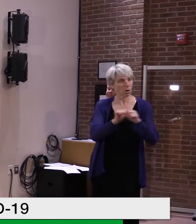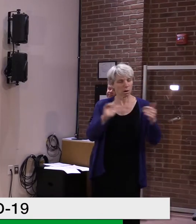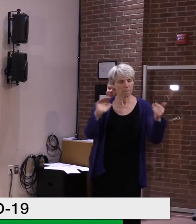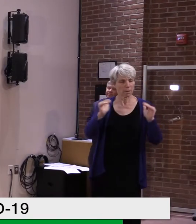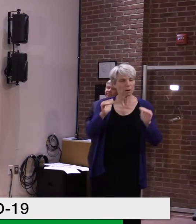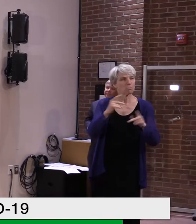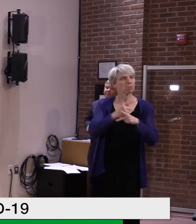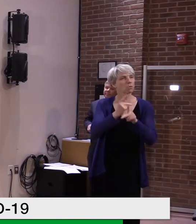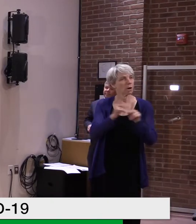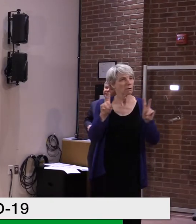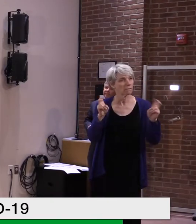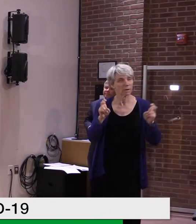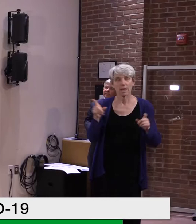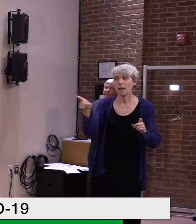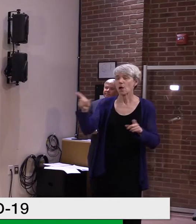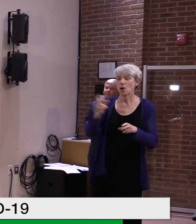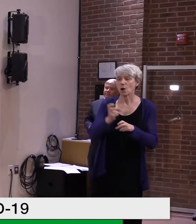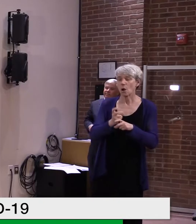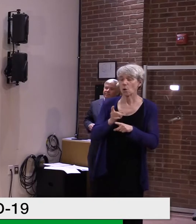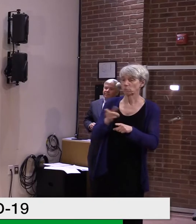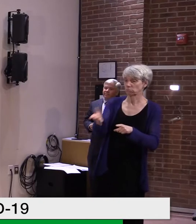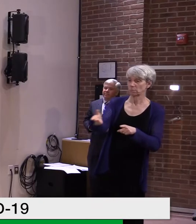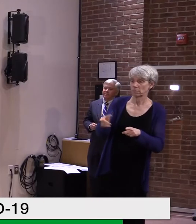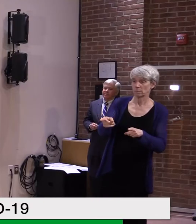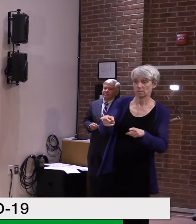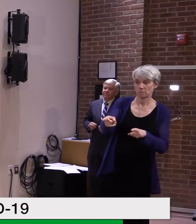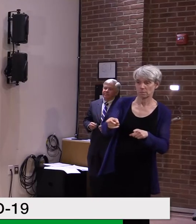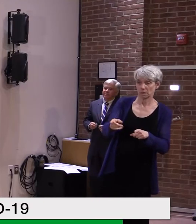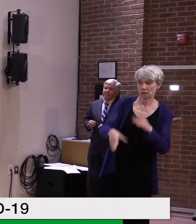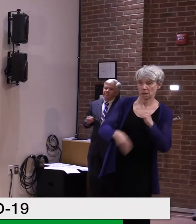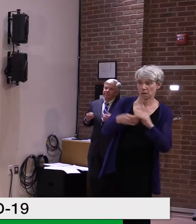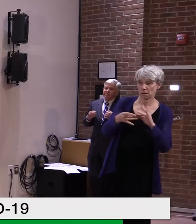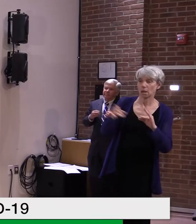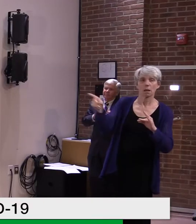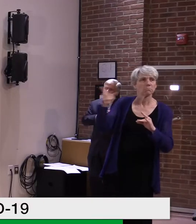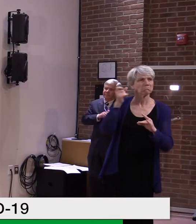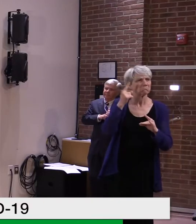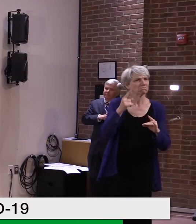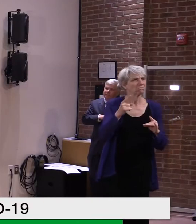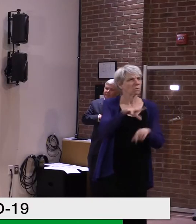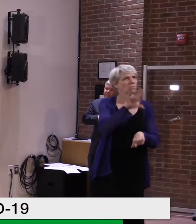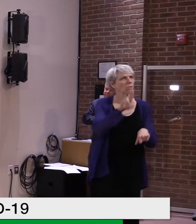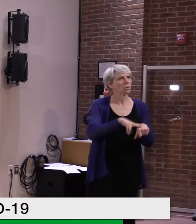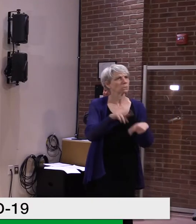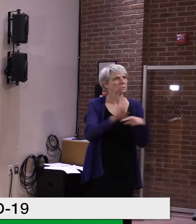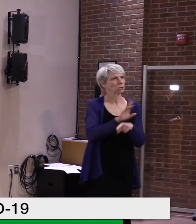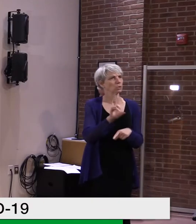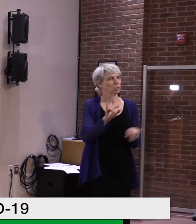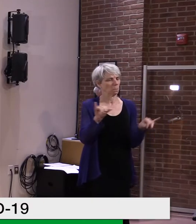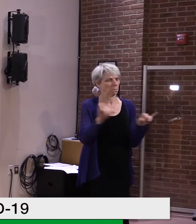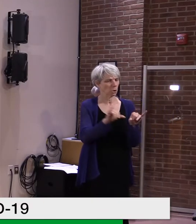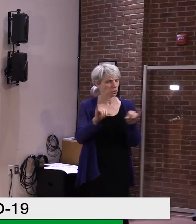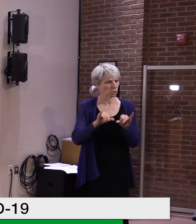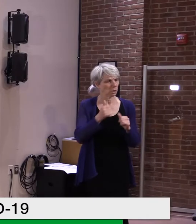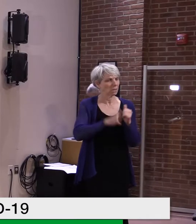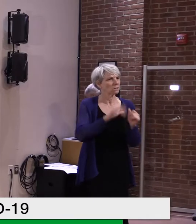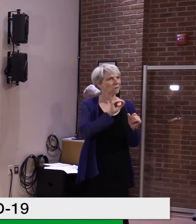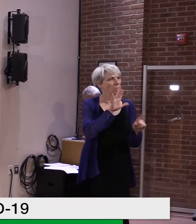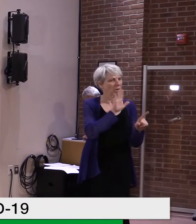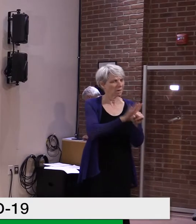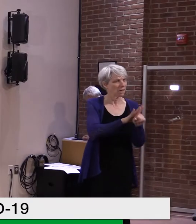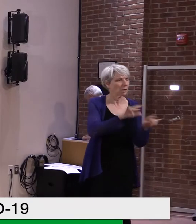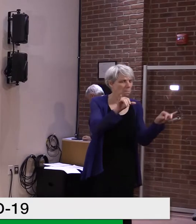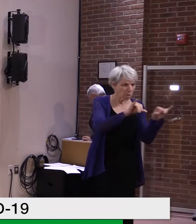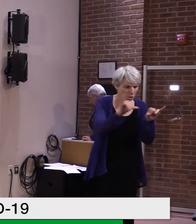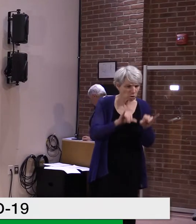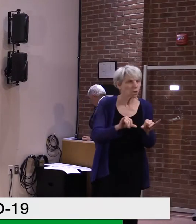There are. I'm happy to jump in on that. Okay, there are measurements, obviously, that each company would be